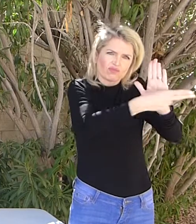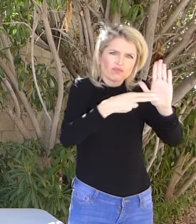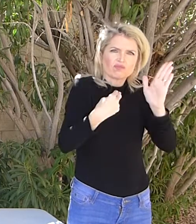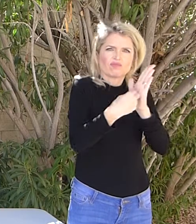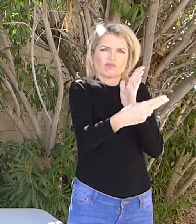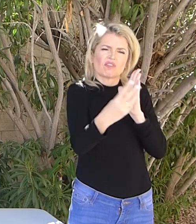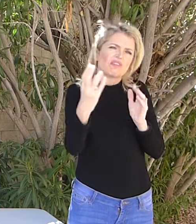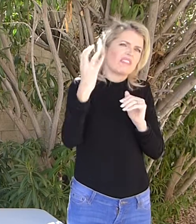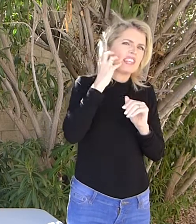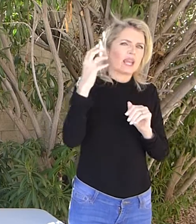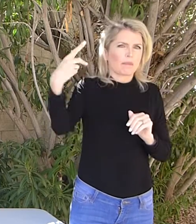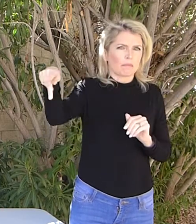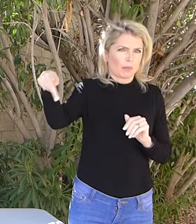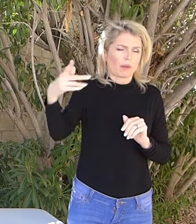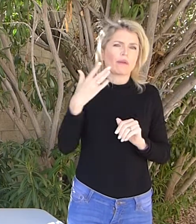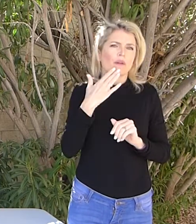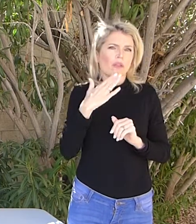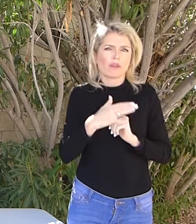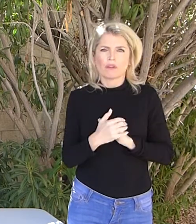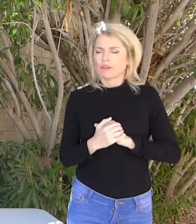purple.